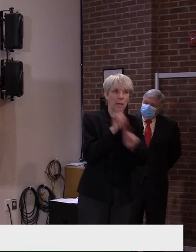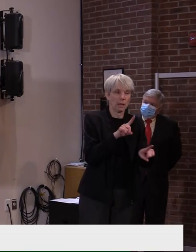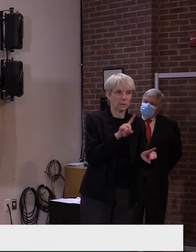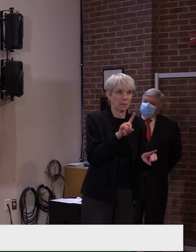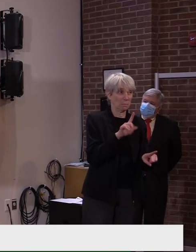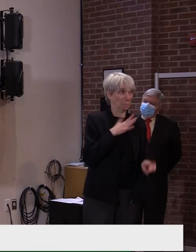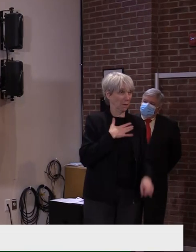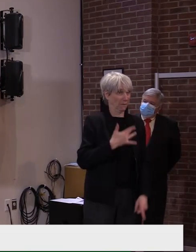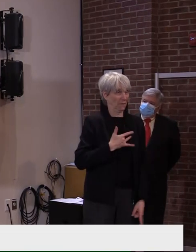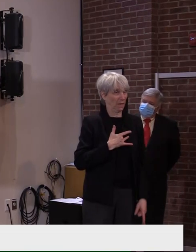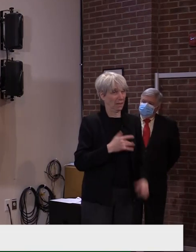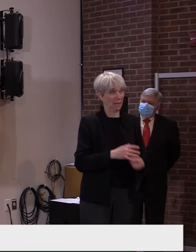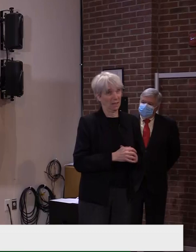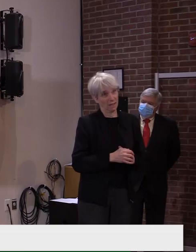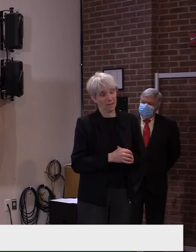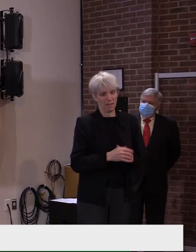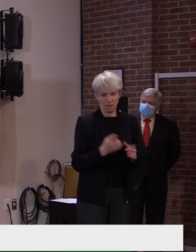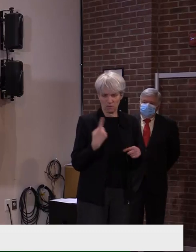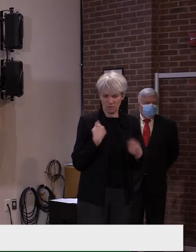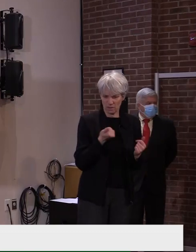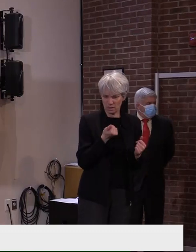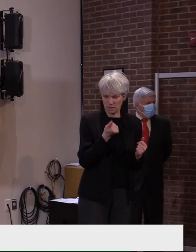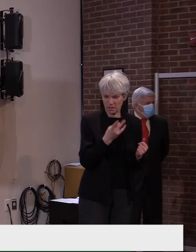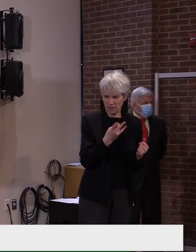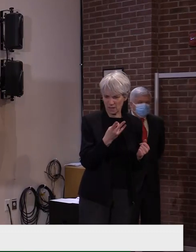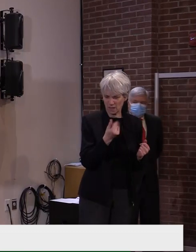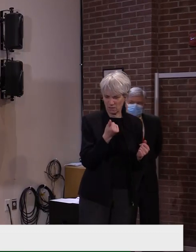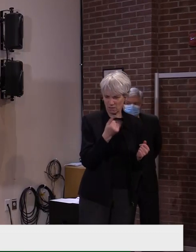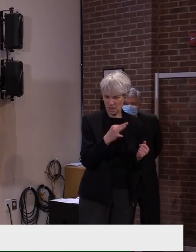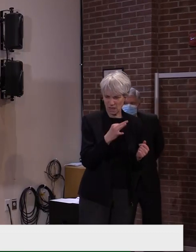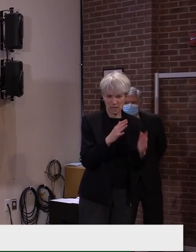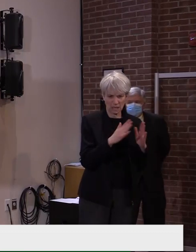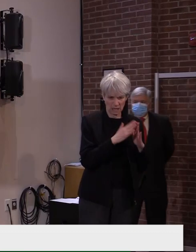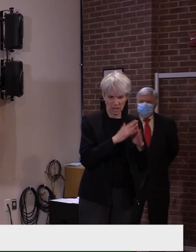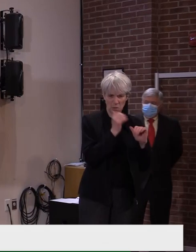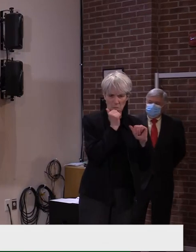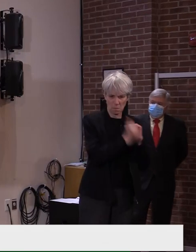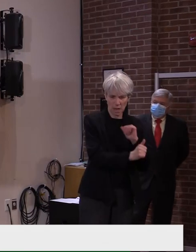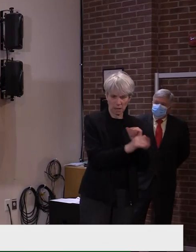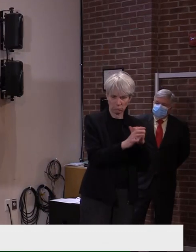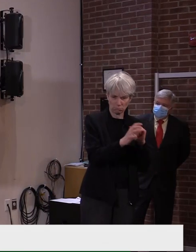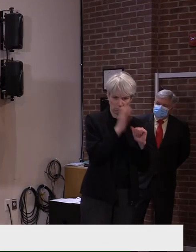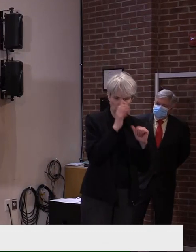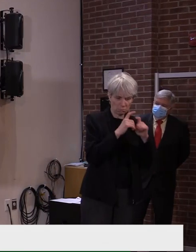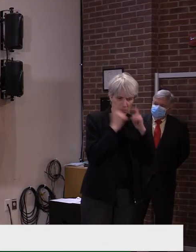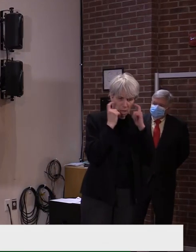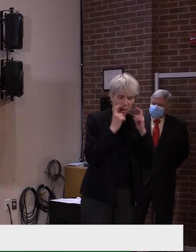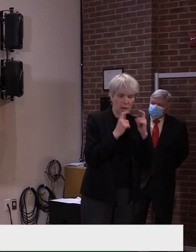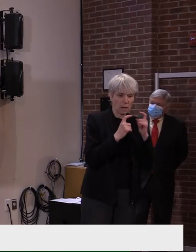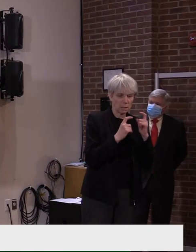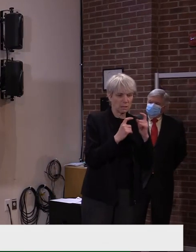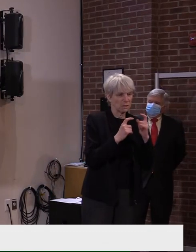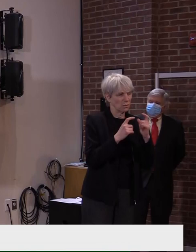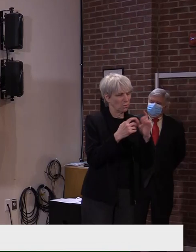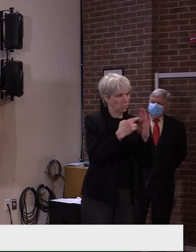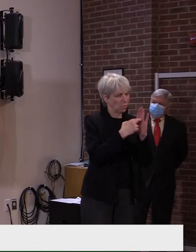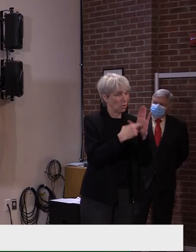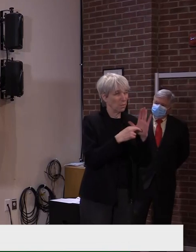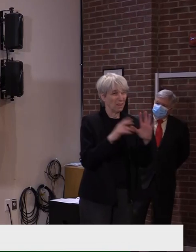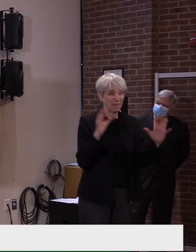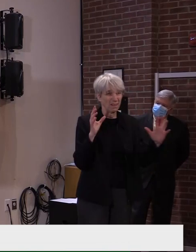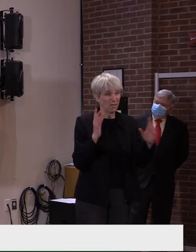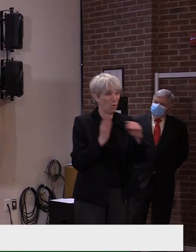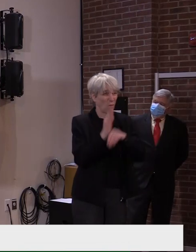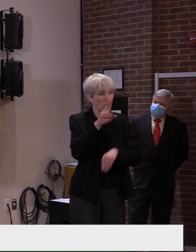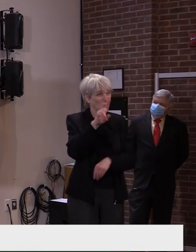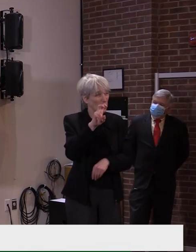there are 17, I think, or 19 out of 251 towns and villages have committed